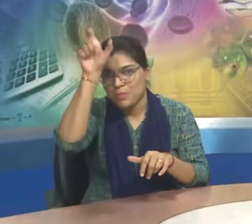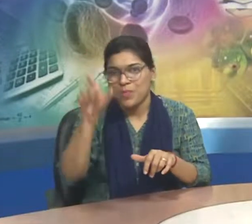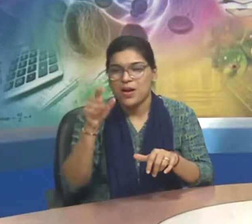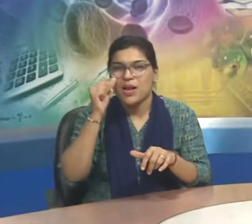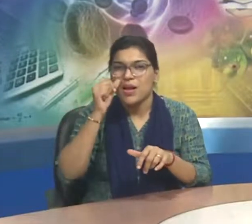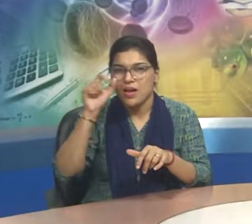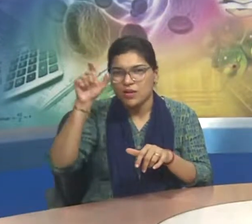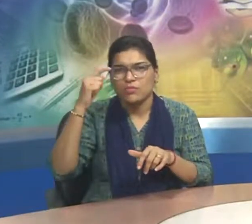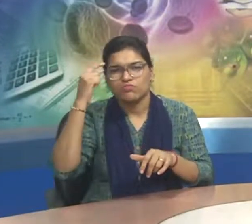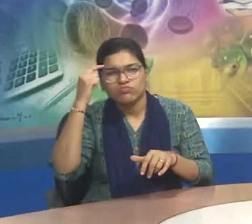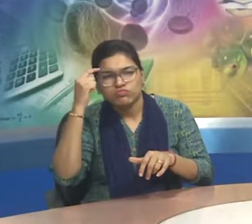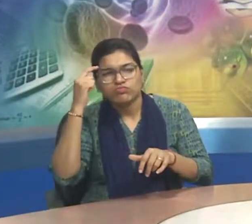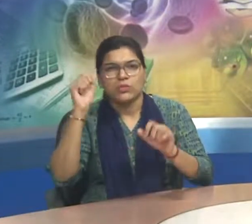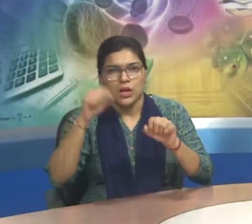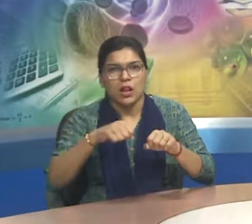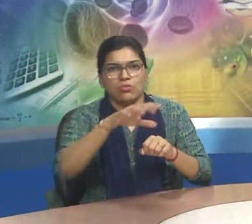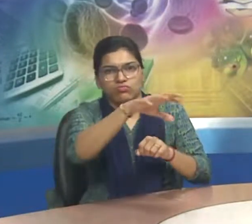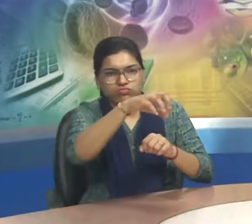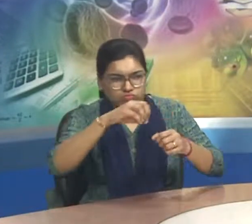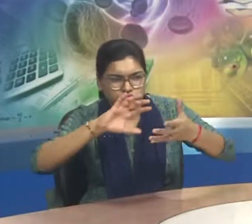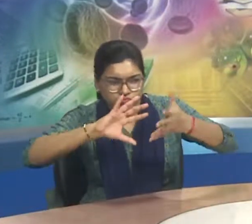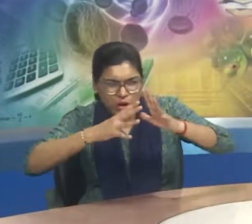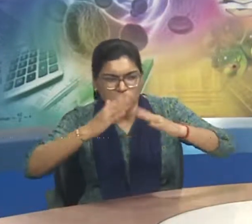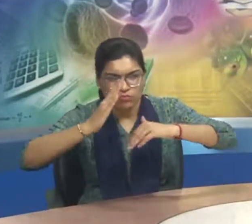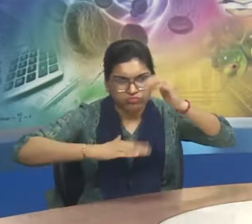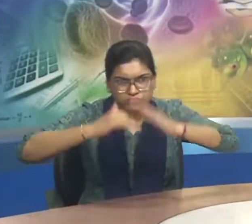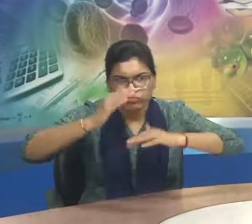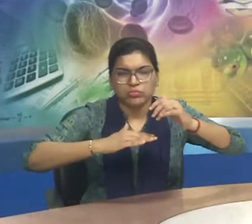The 2 uses for the land